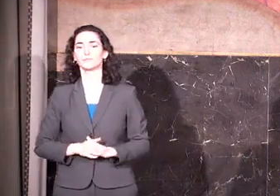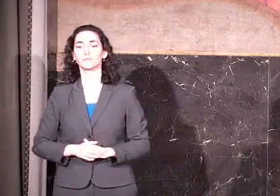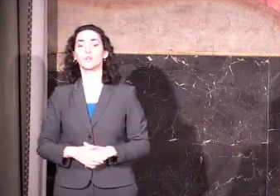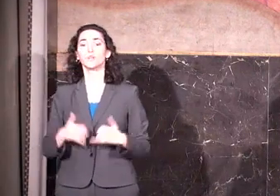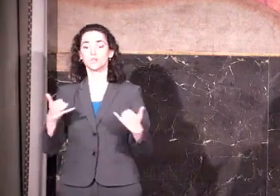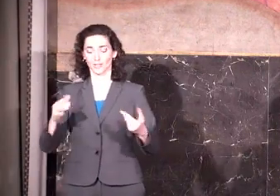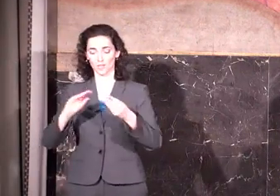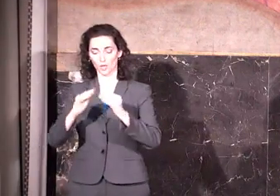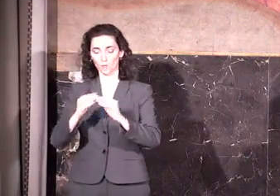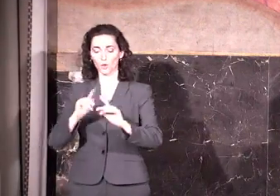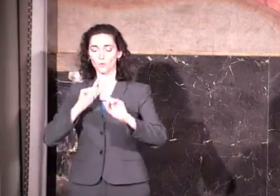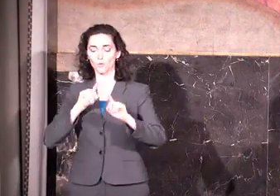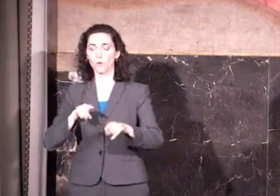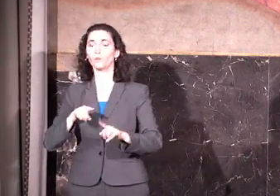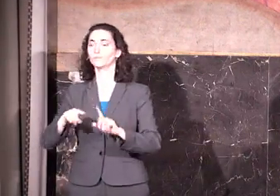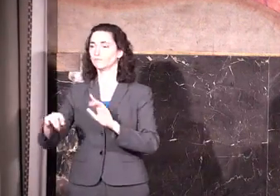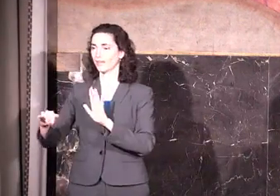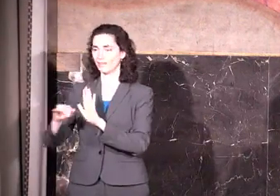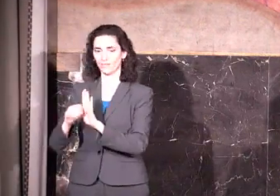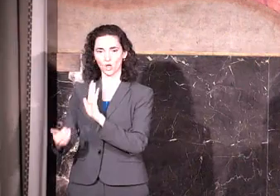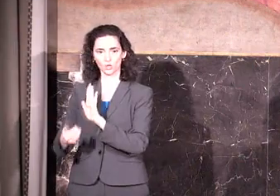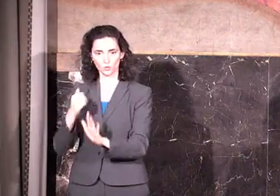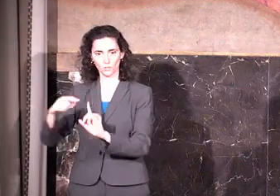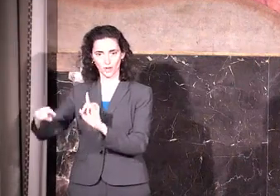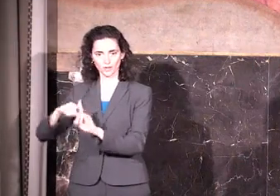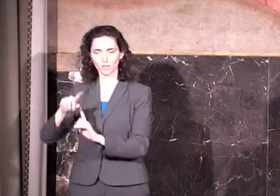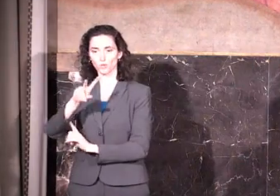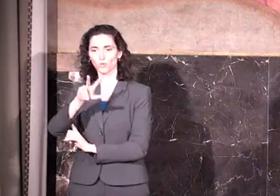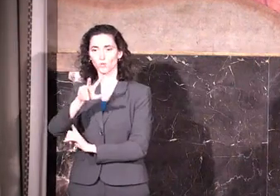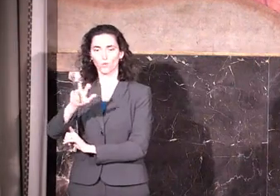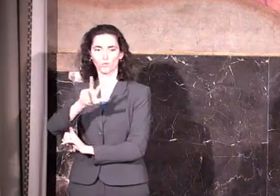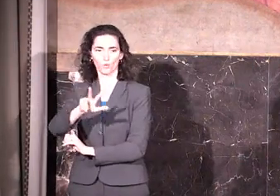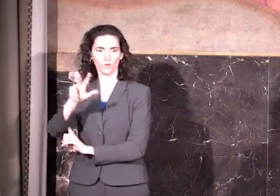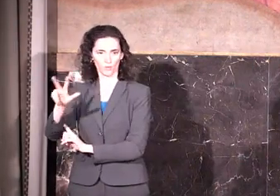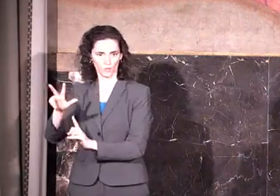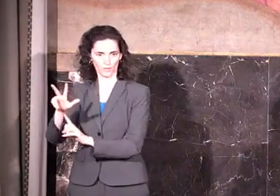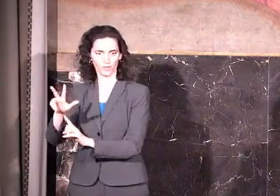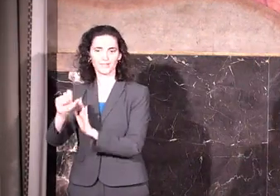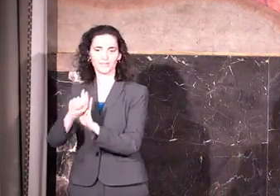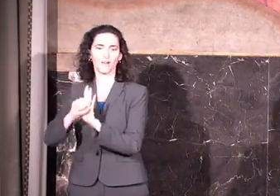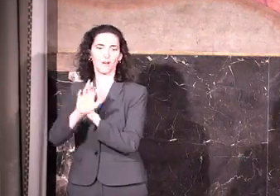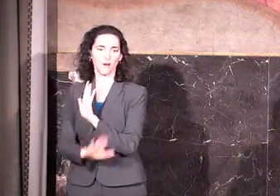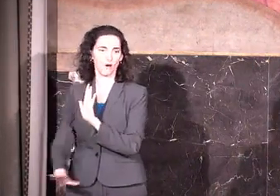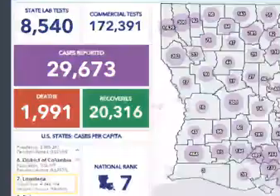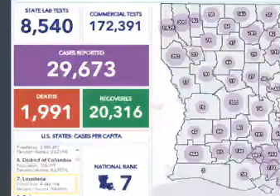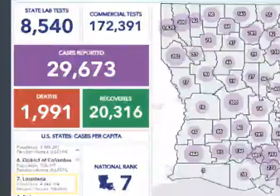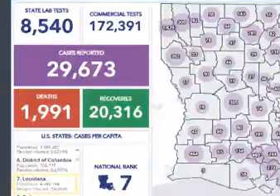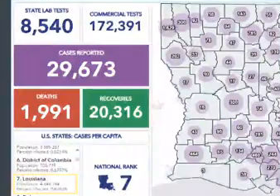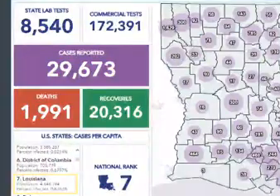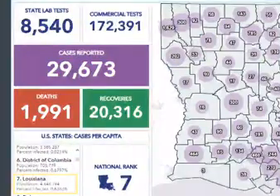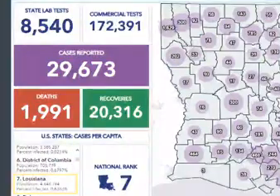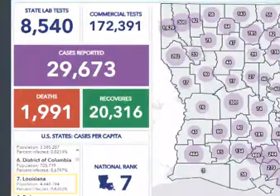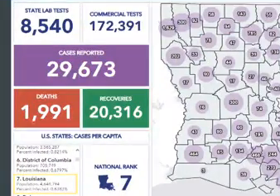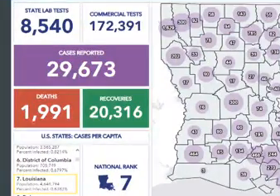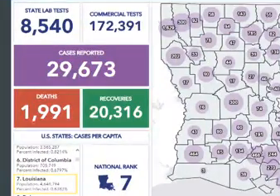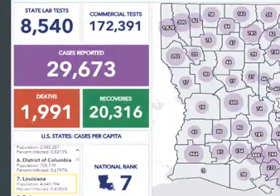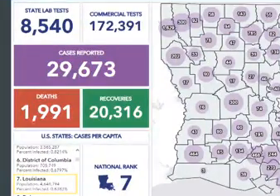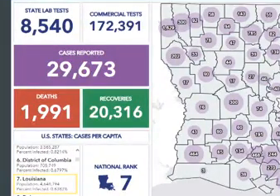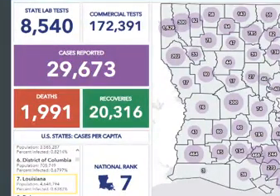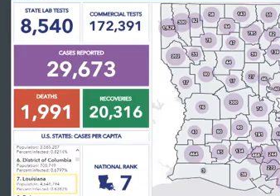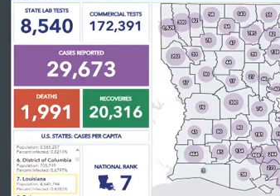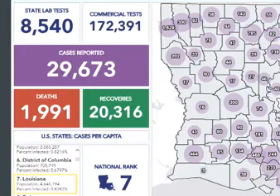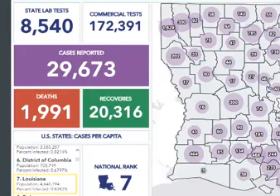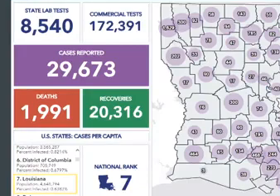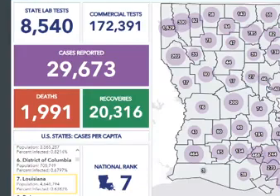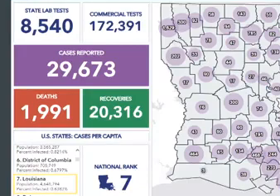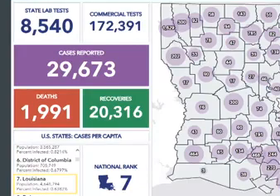reporting 333 new positive tests across the state of Louisiana. That brings us to a total just shy of